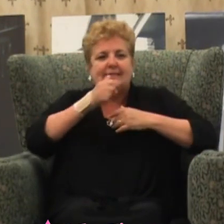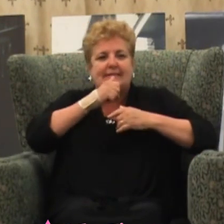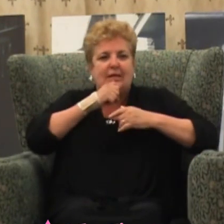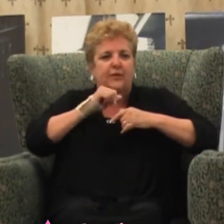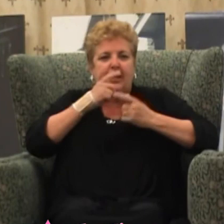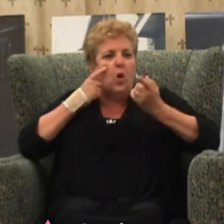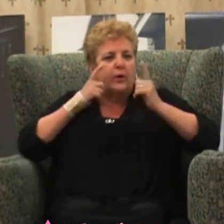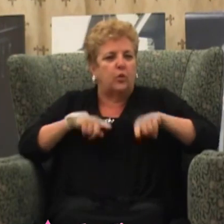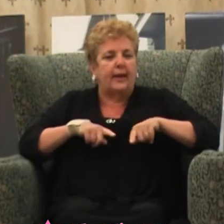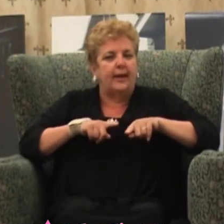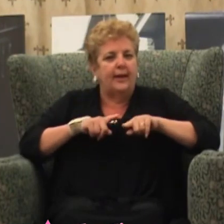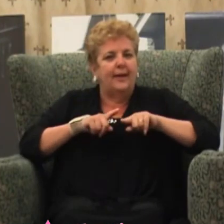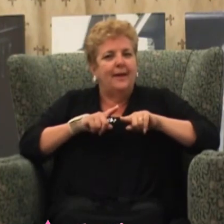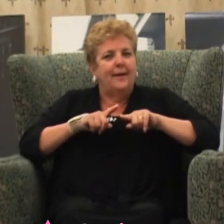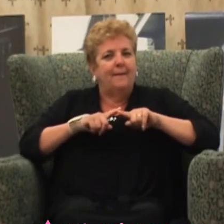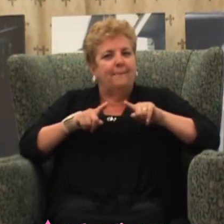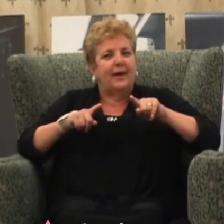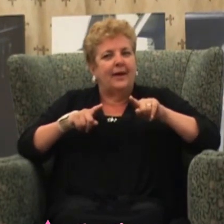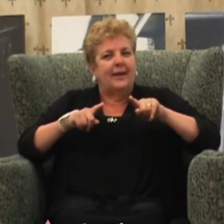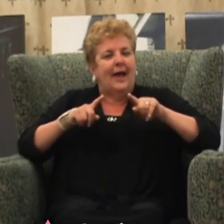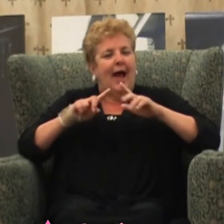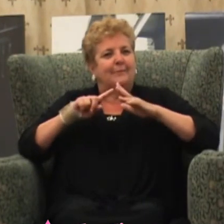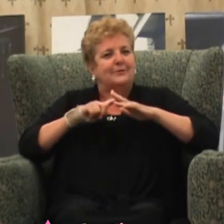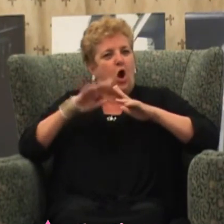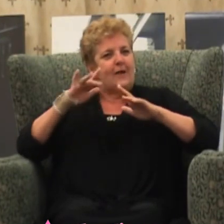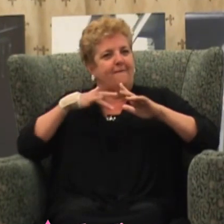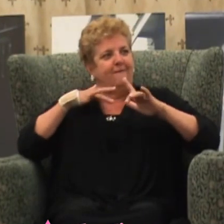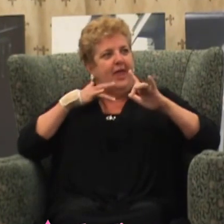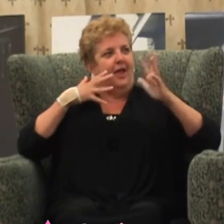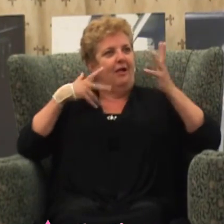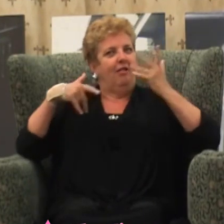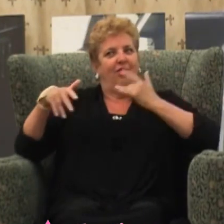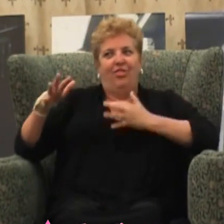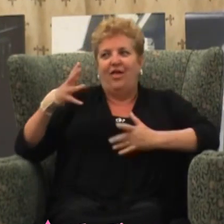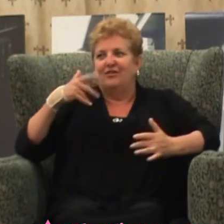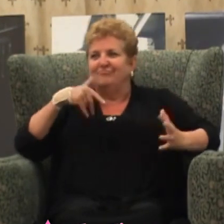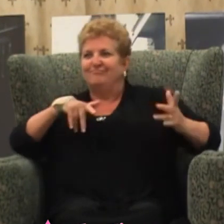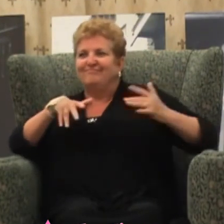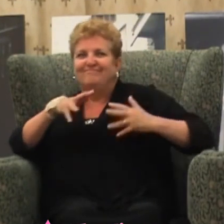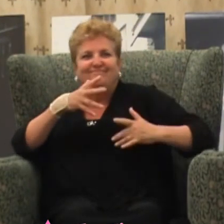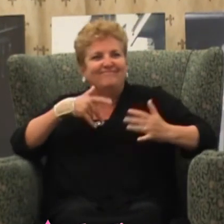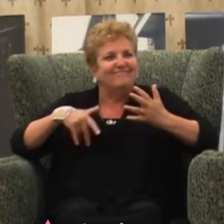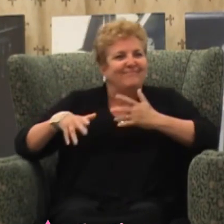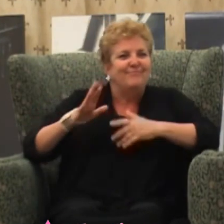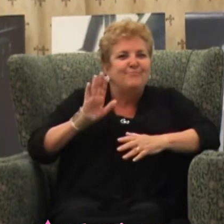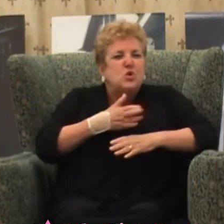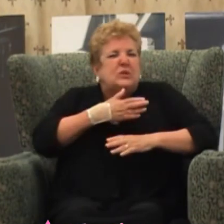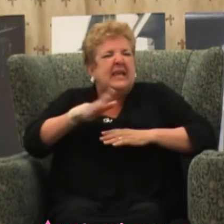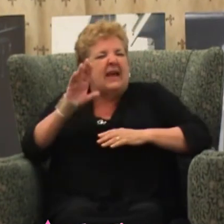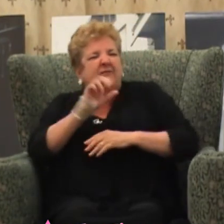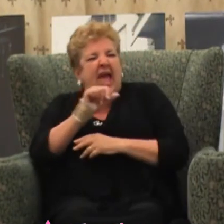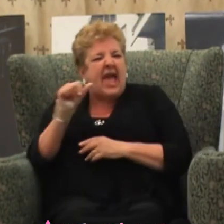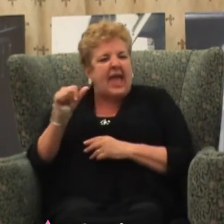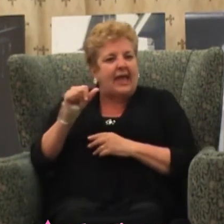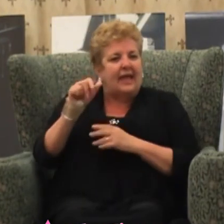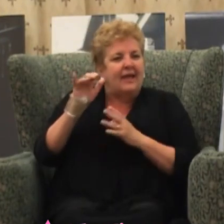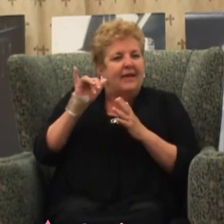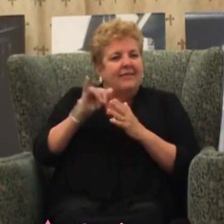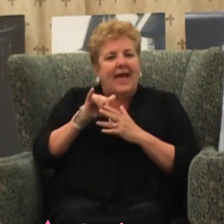but I get it. You know, I'm hearing the music now. I'm hearing the music of Alcoholics Anonymous. That thing, that rhythm, that harmony, that melody that makes